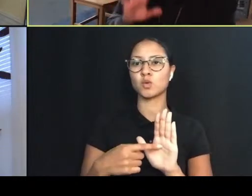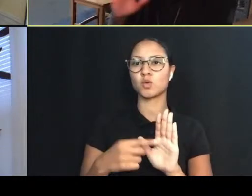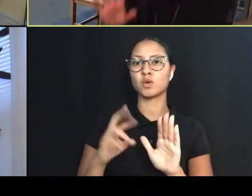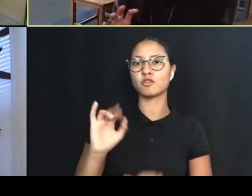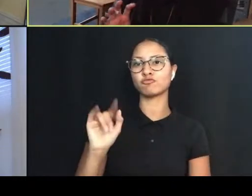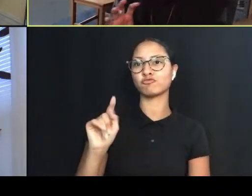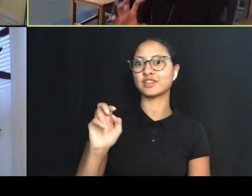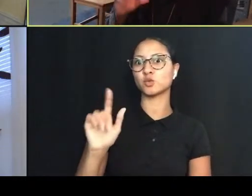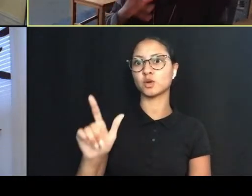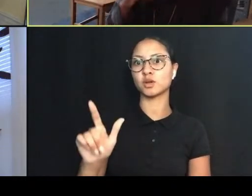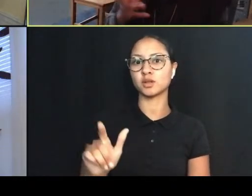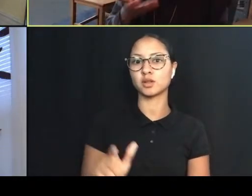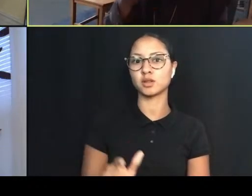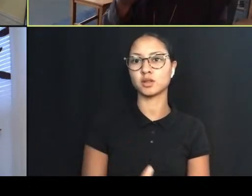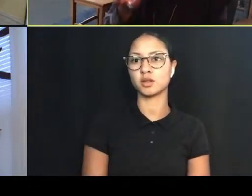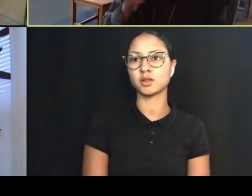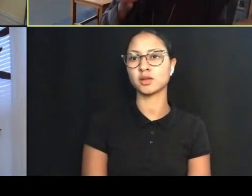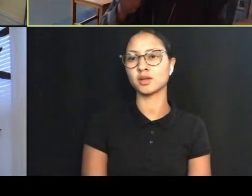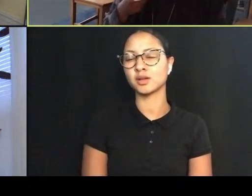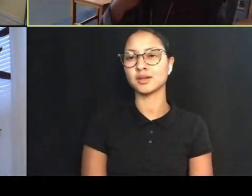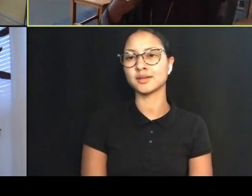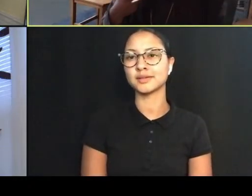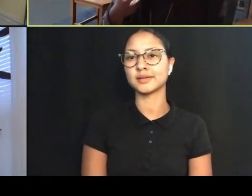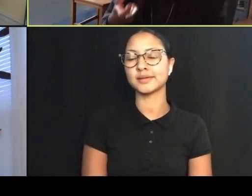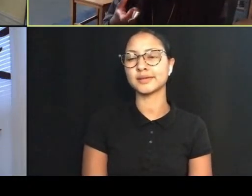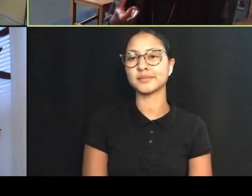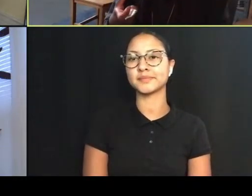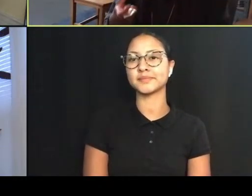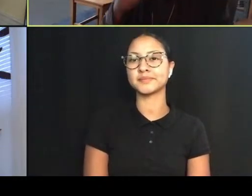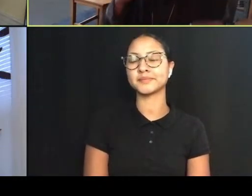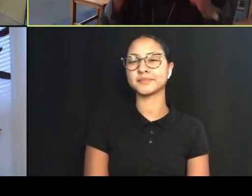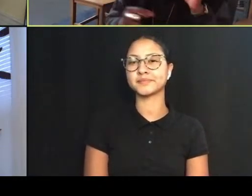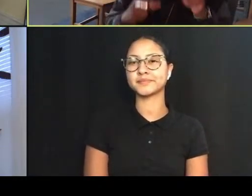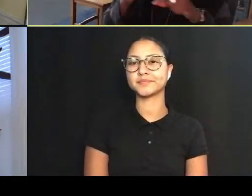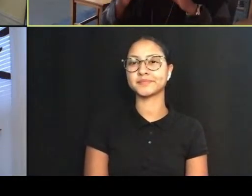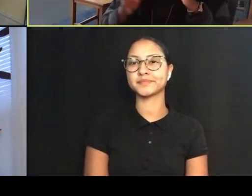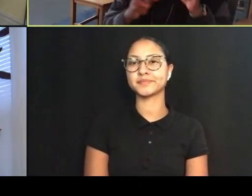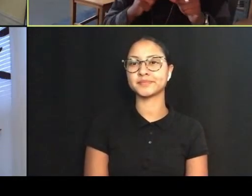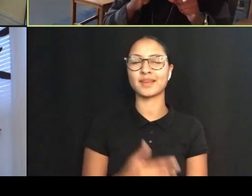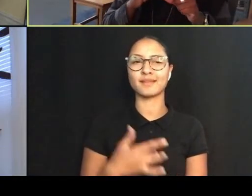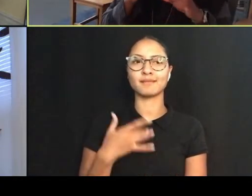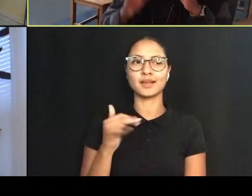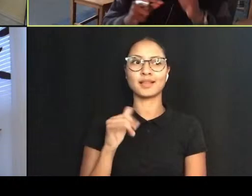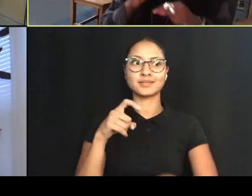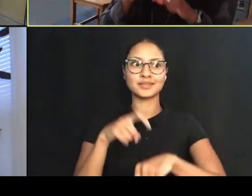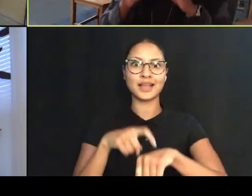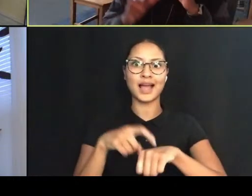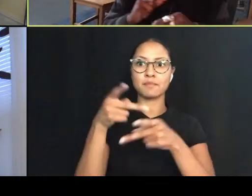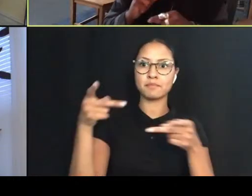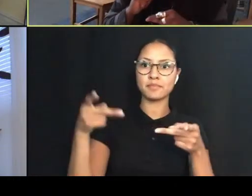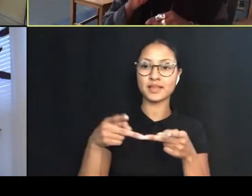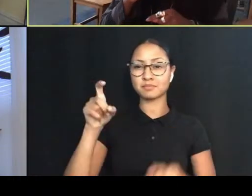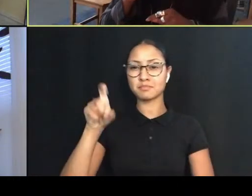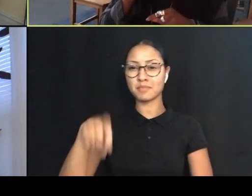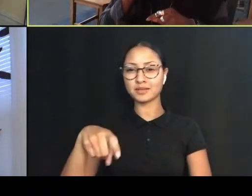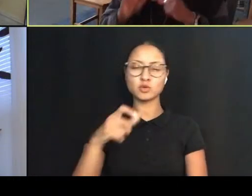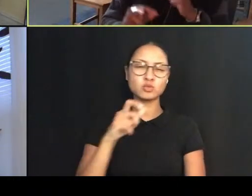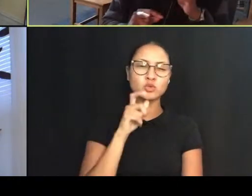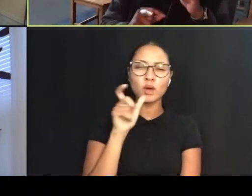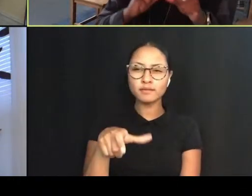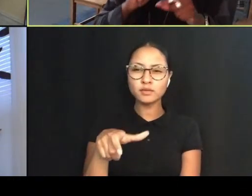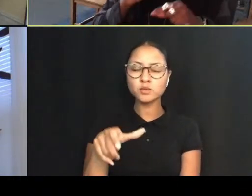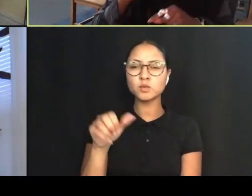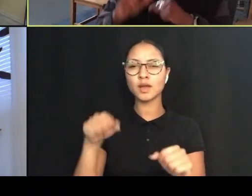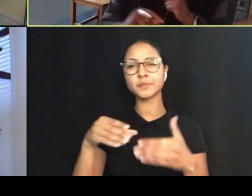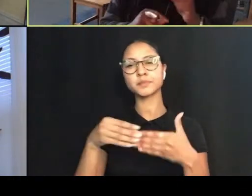issues with that, or feeling like there needs to be a time and a place. So the idea of kind of remixing, finding